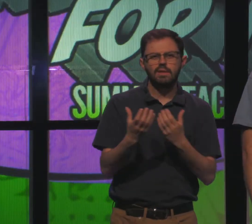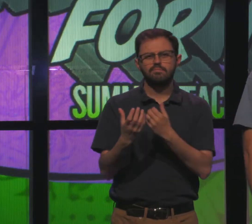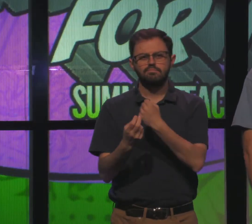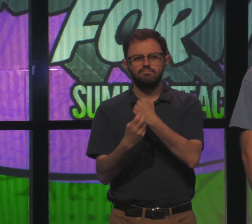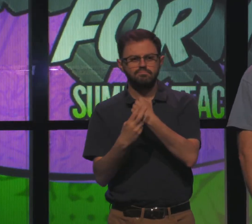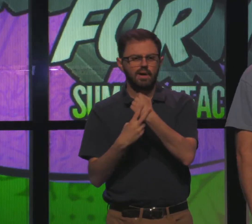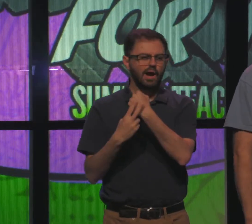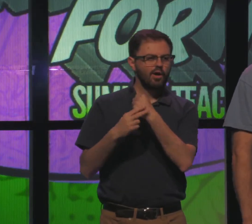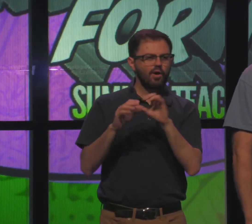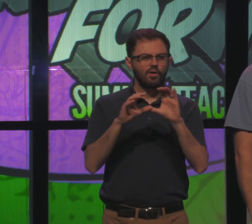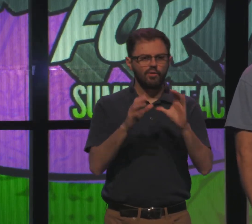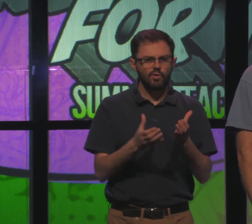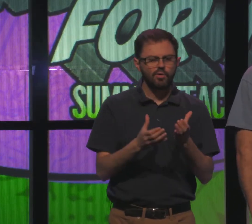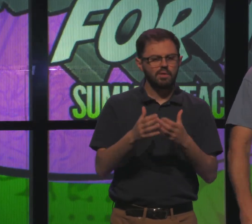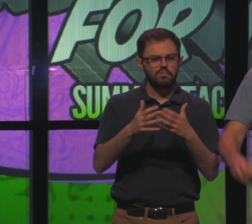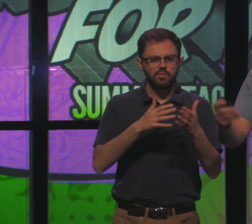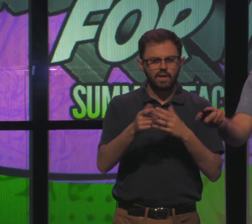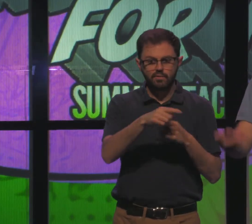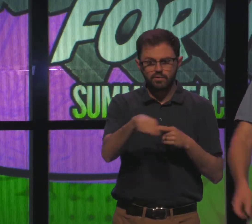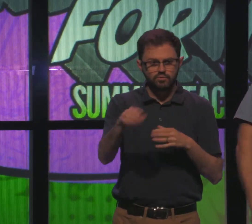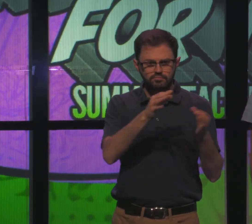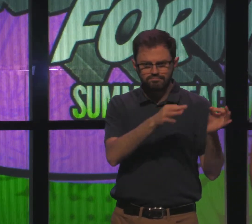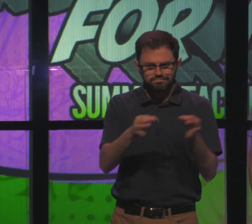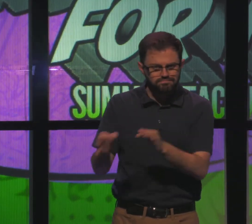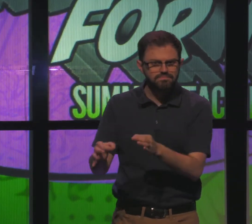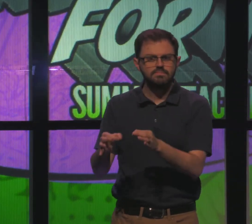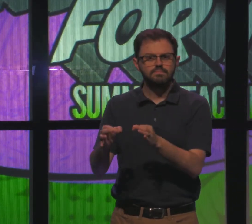on. Heaven is present.